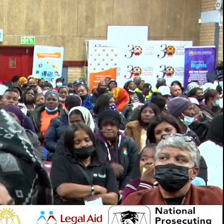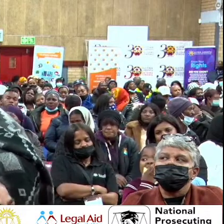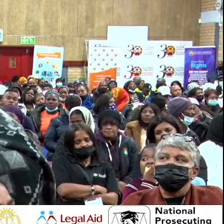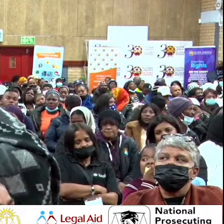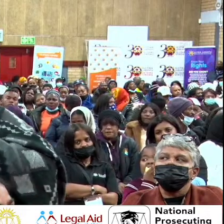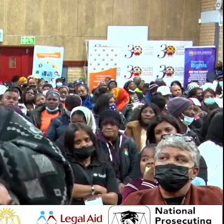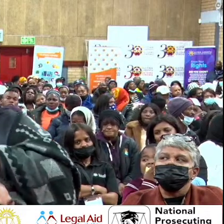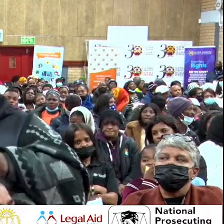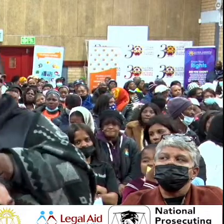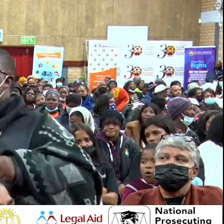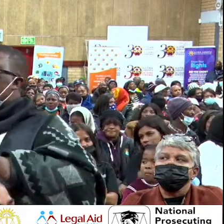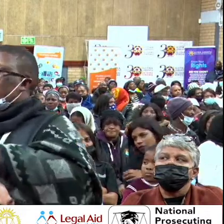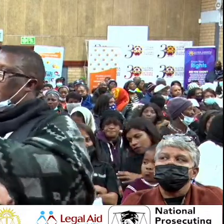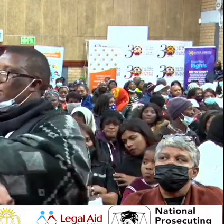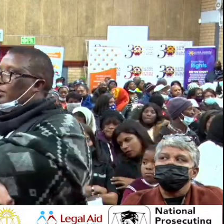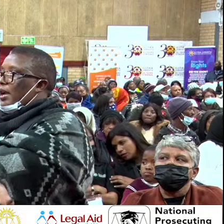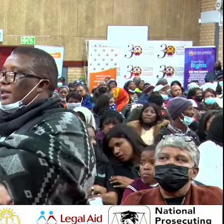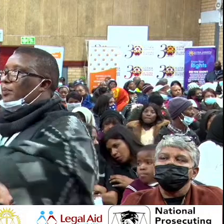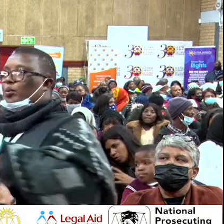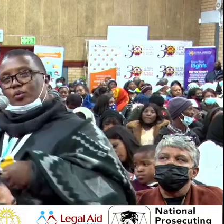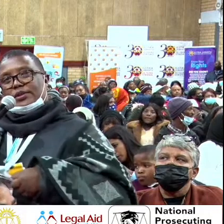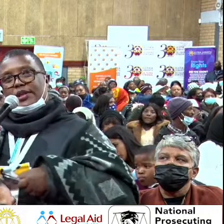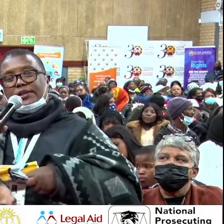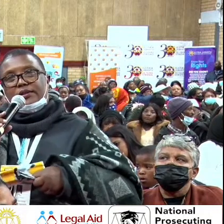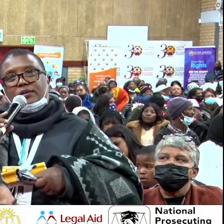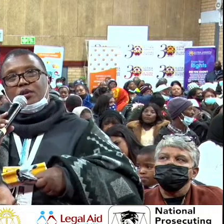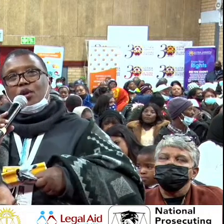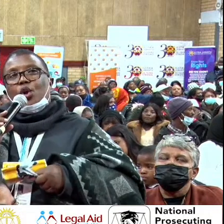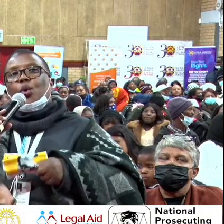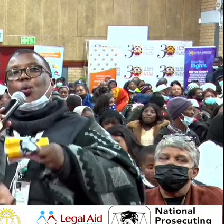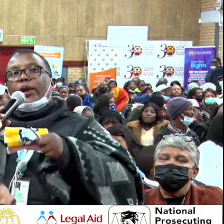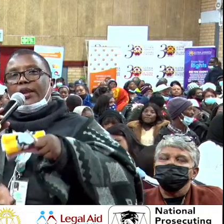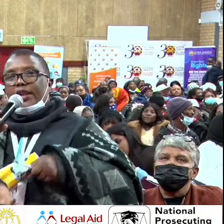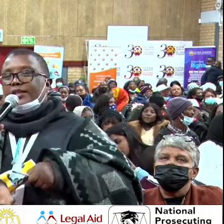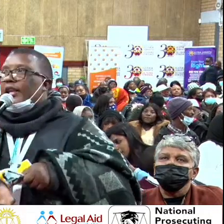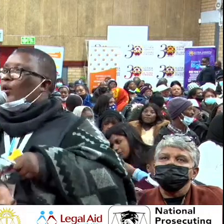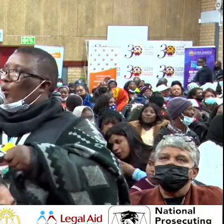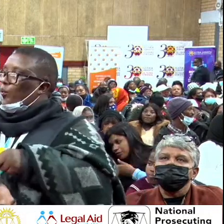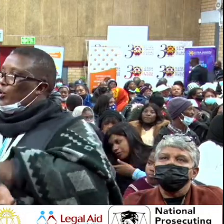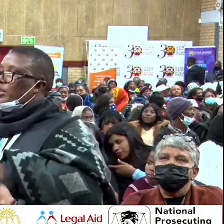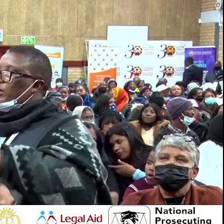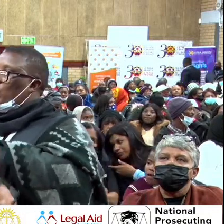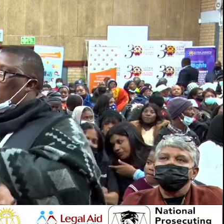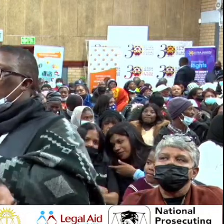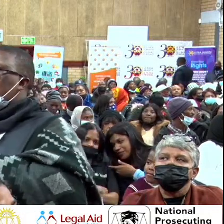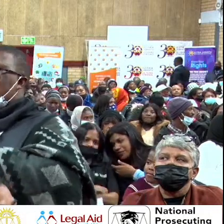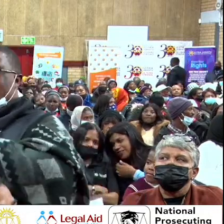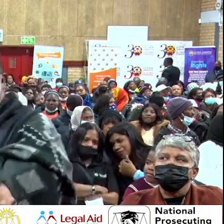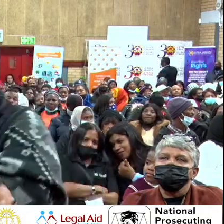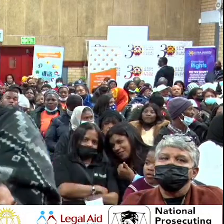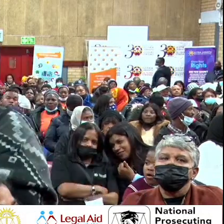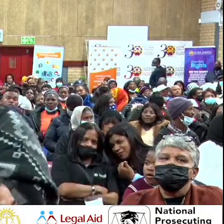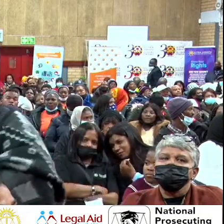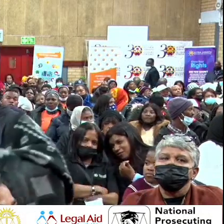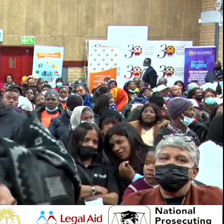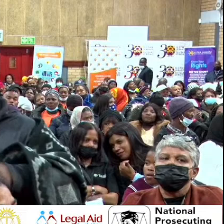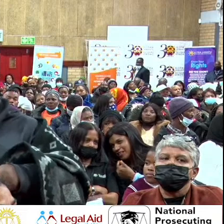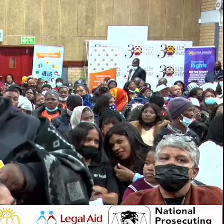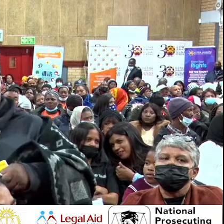going to make proposals and support other proposals. We need a community court in